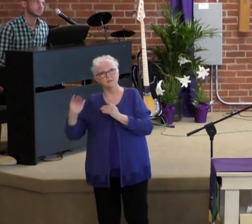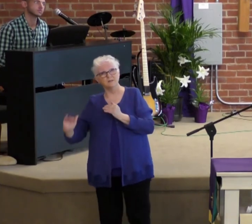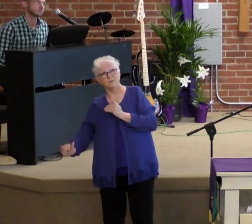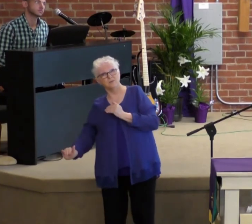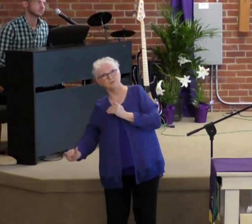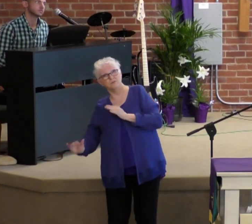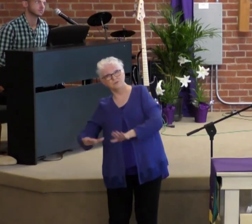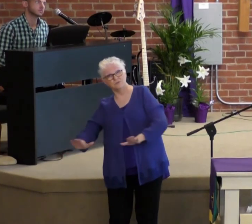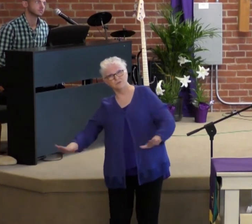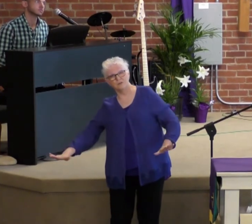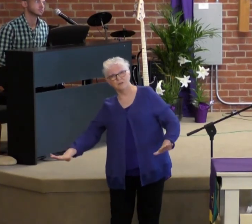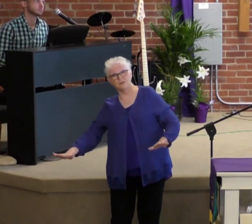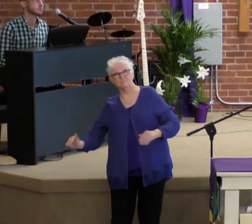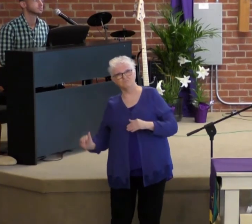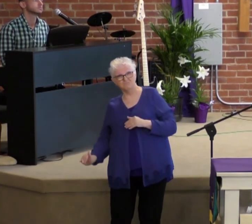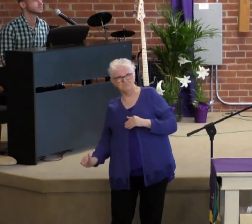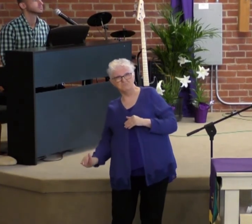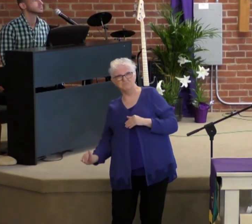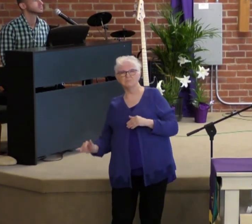are from